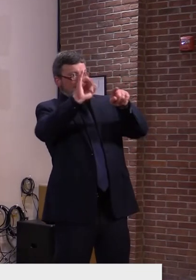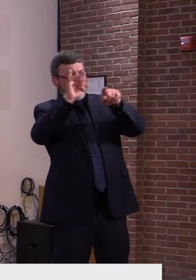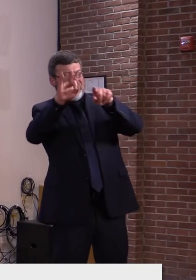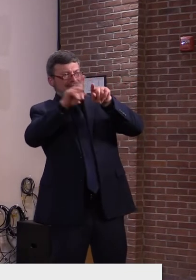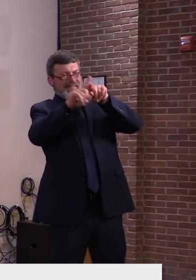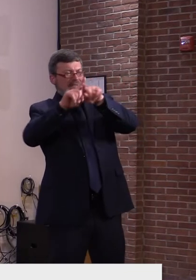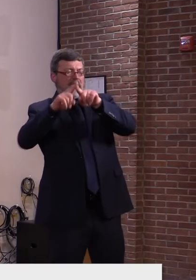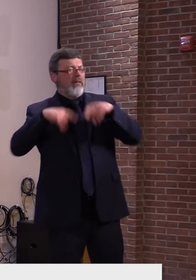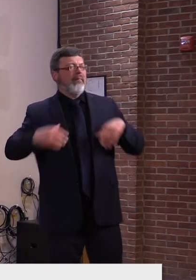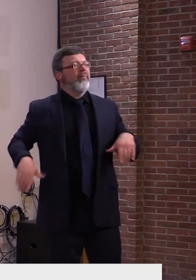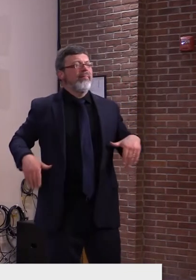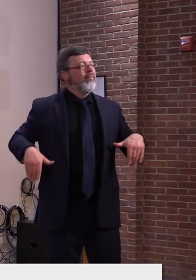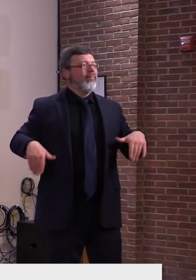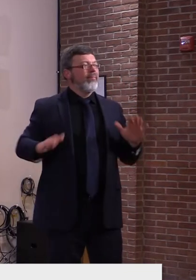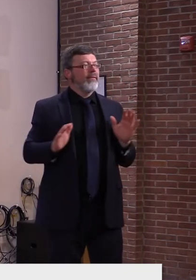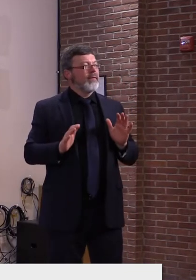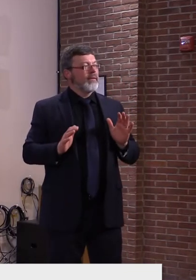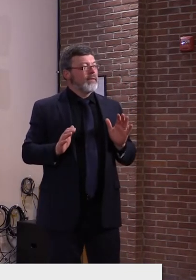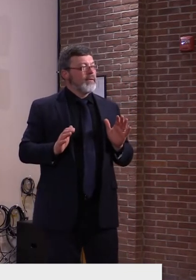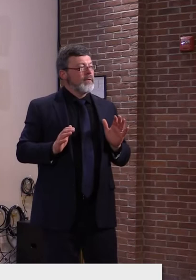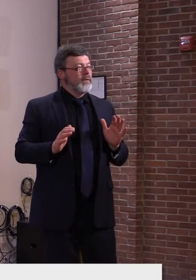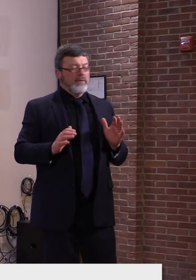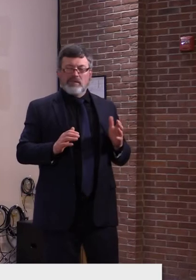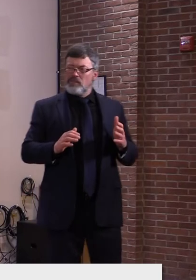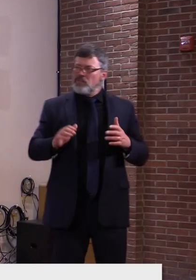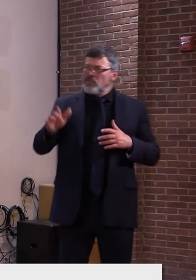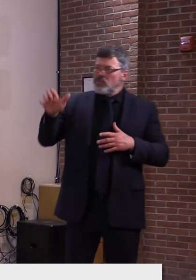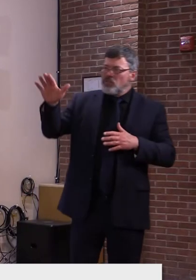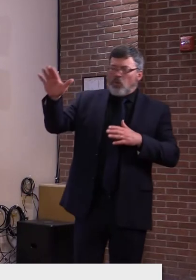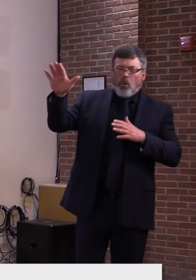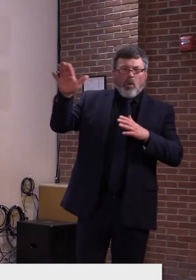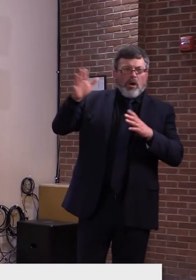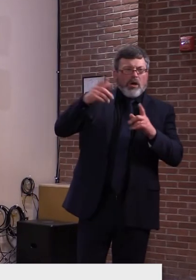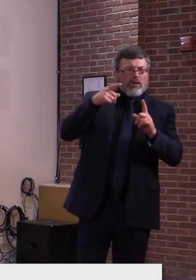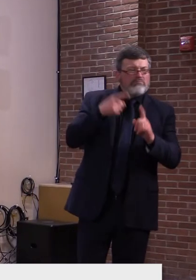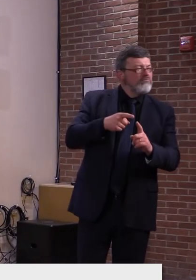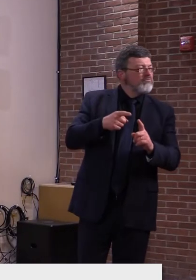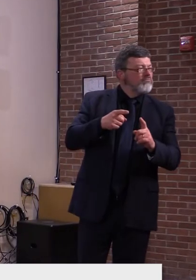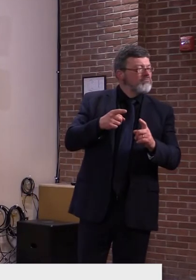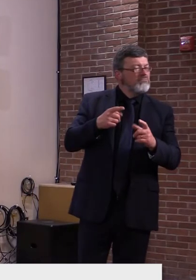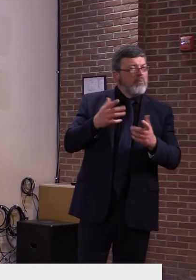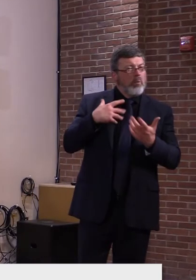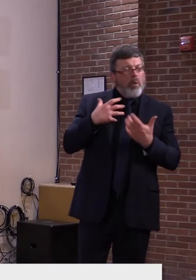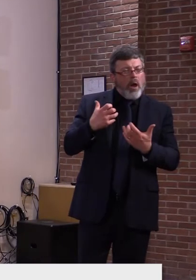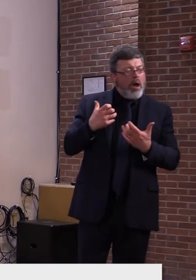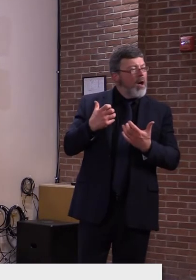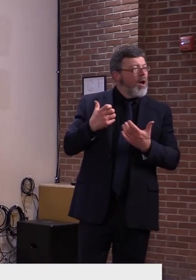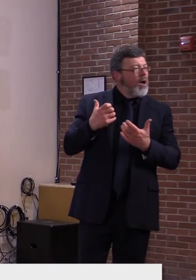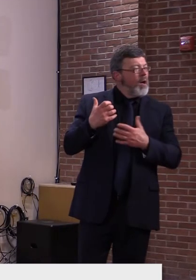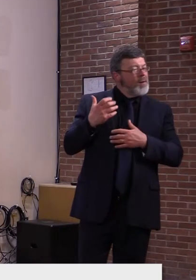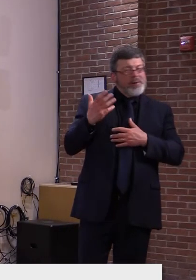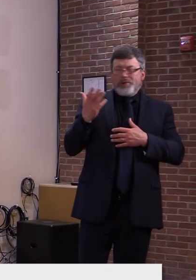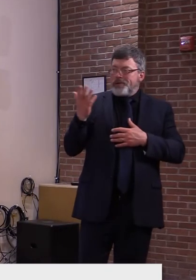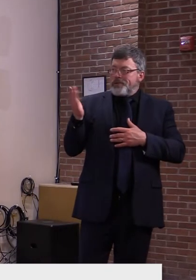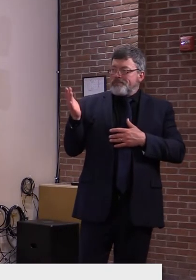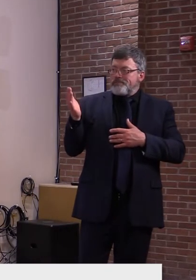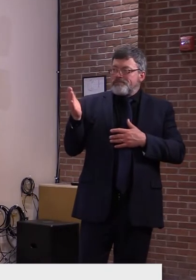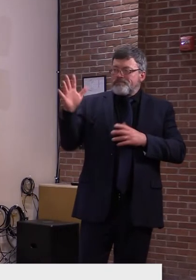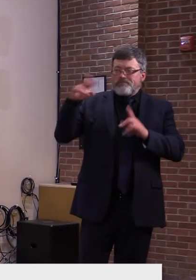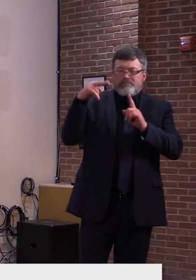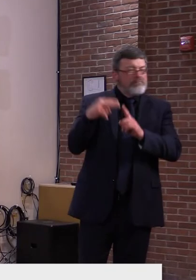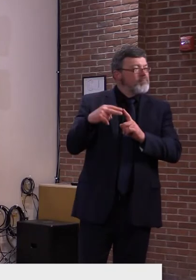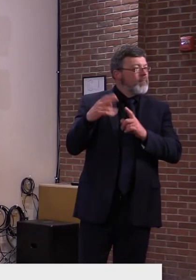I don't want to put you on the spot here, but is what you're, never mind the state liability, but for the